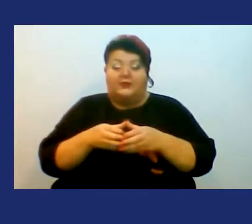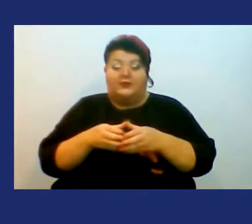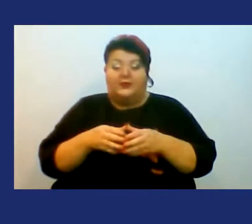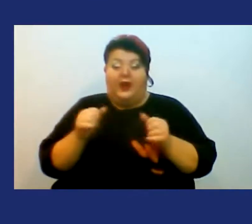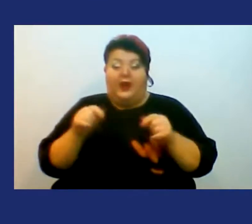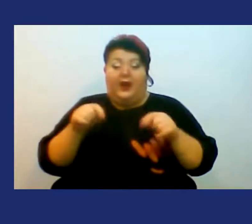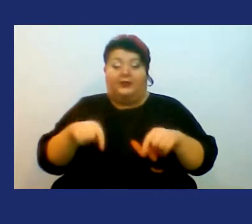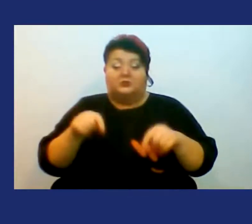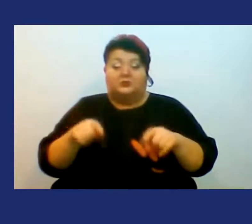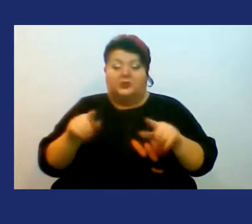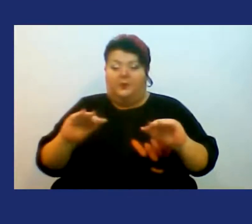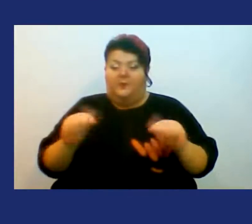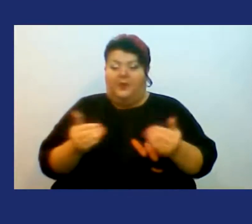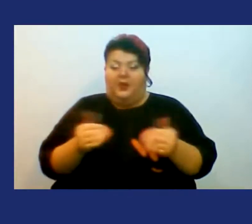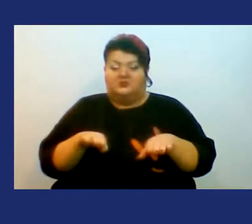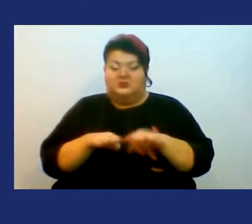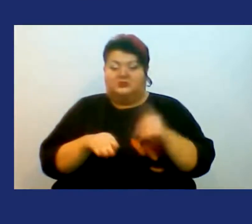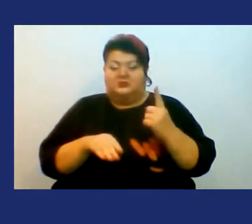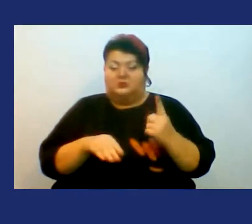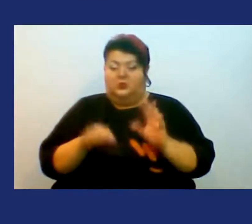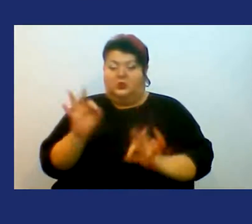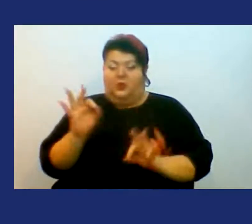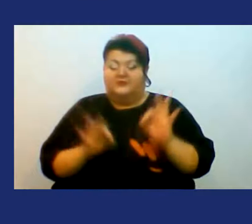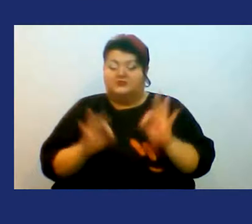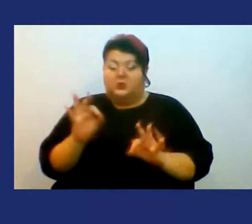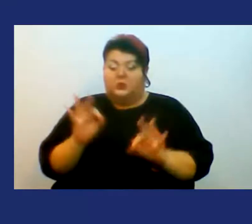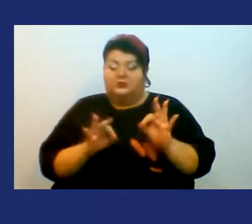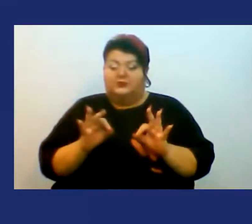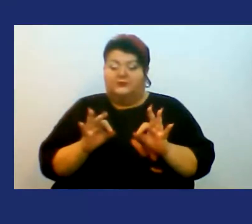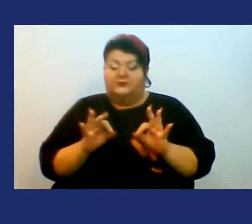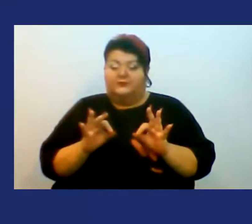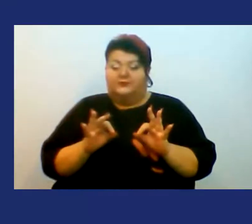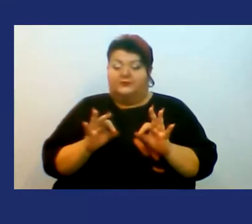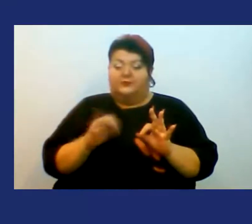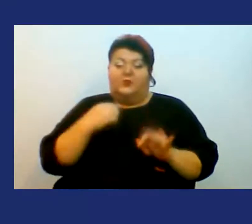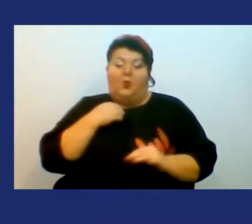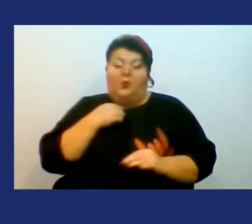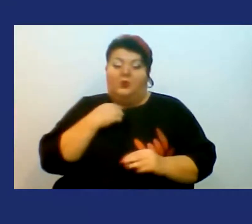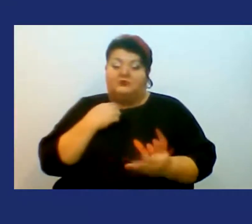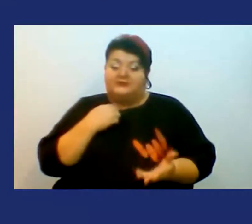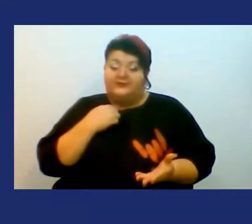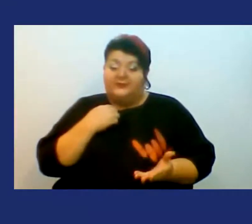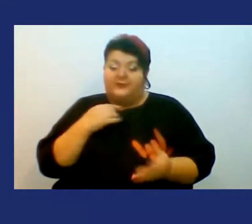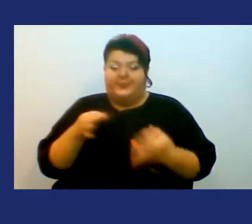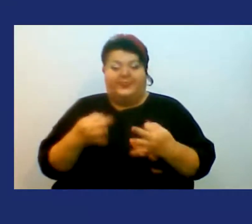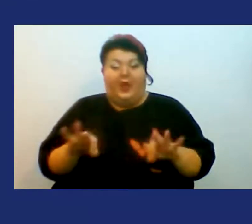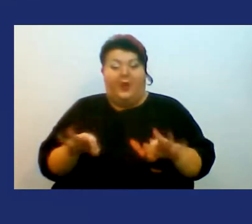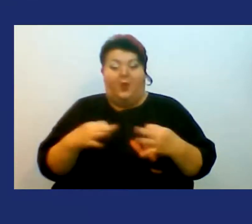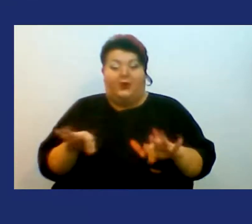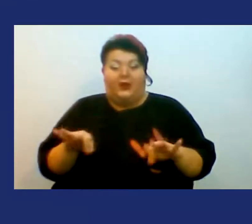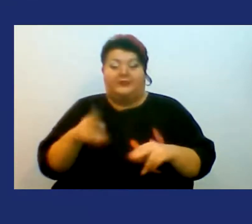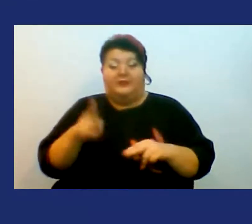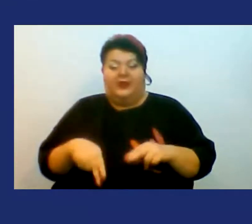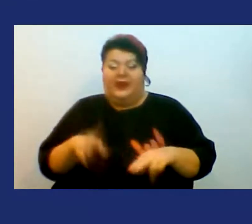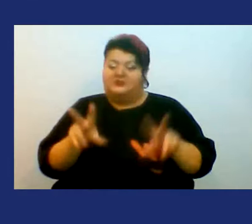20,000 votes. So it's a really big deal to win Wisconsin. Democrats think that they have it locked up this